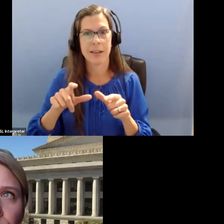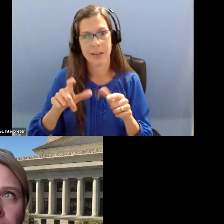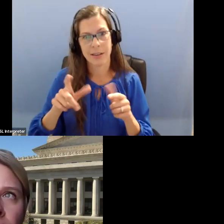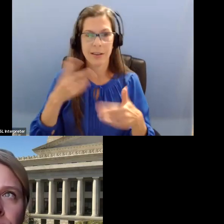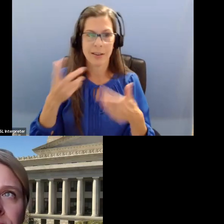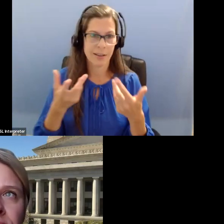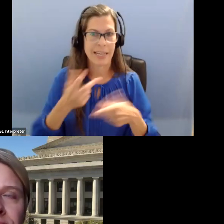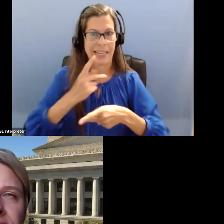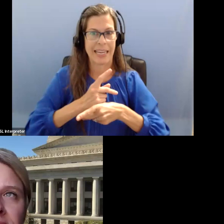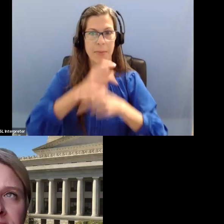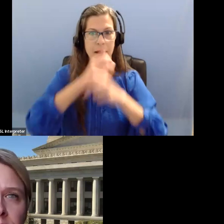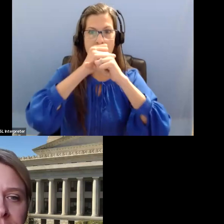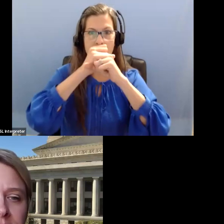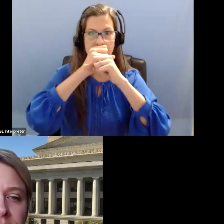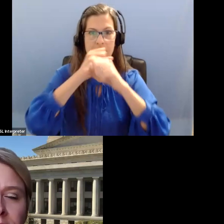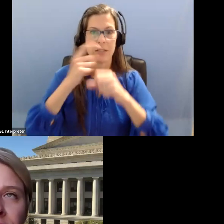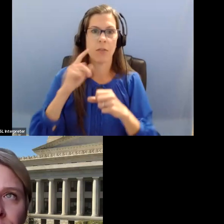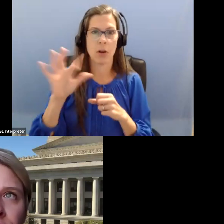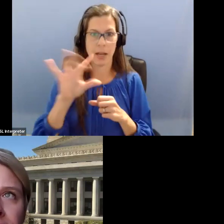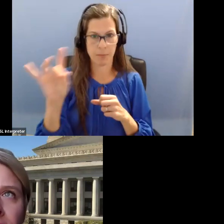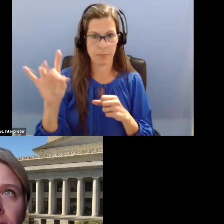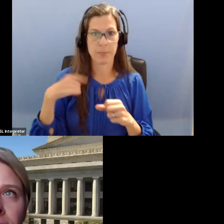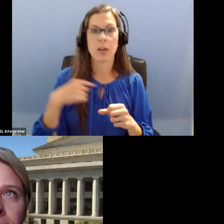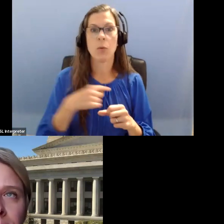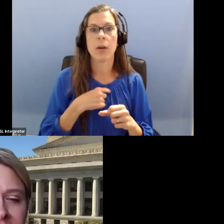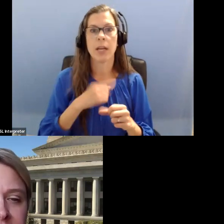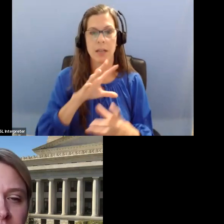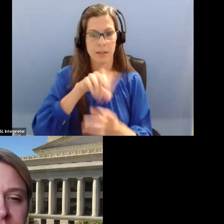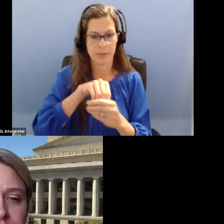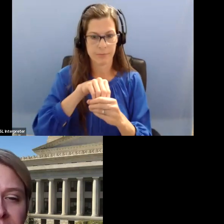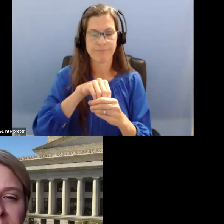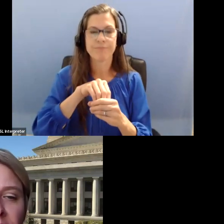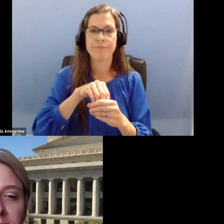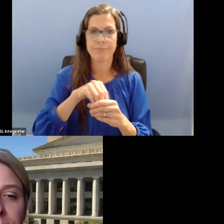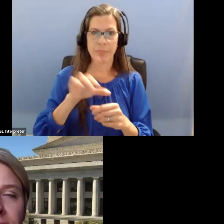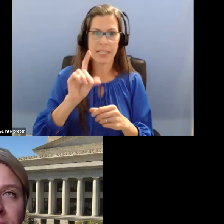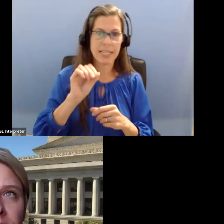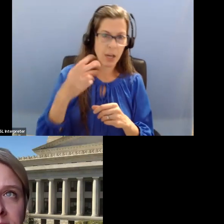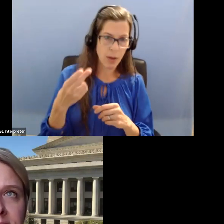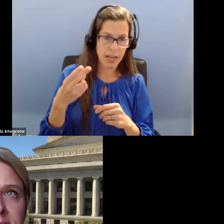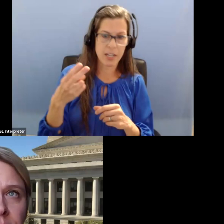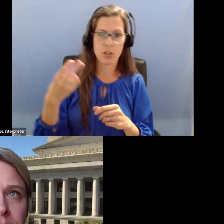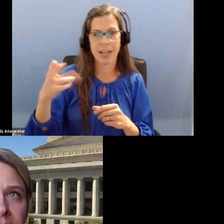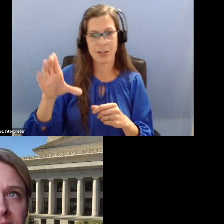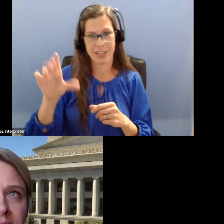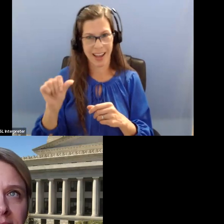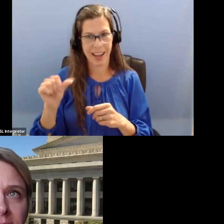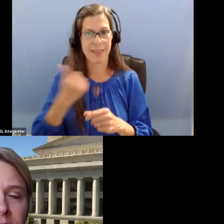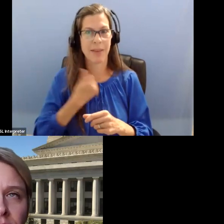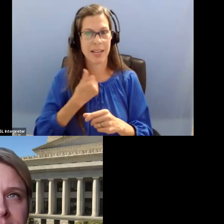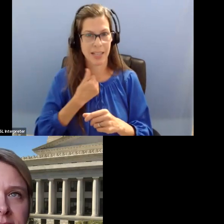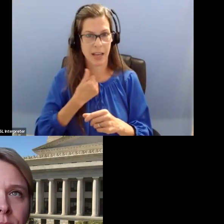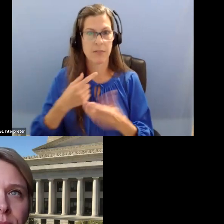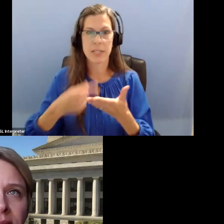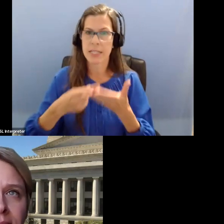so we've convened DOH, Healthcare Authority, and myself to begin talking about this subcommittee